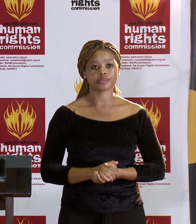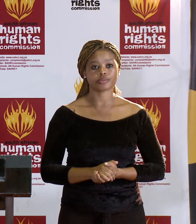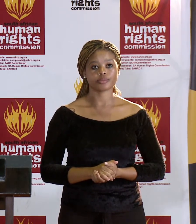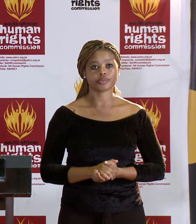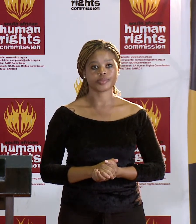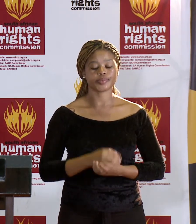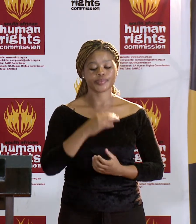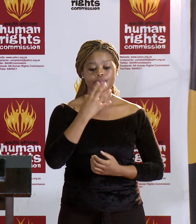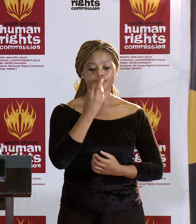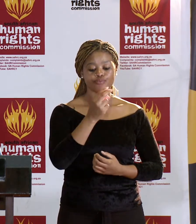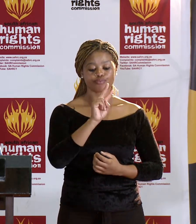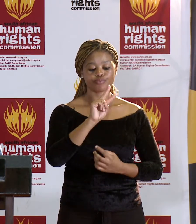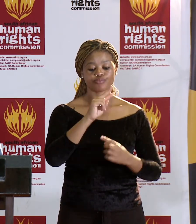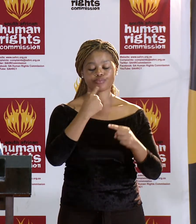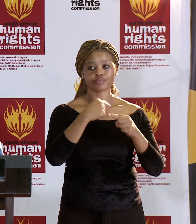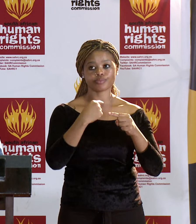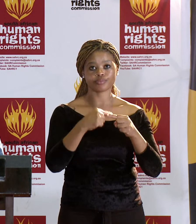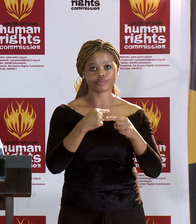2 words.